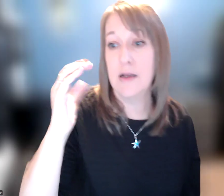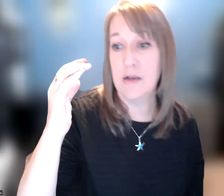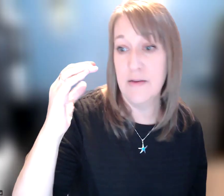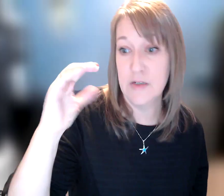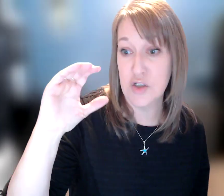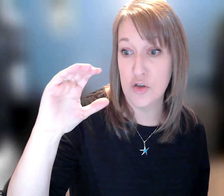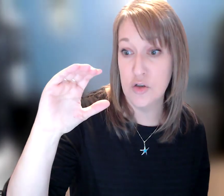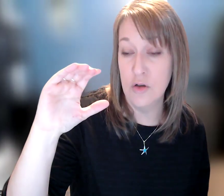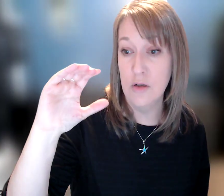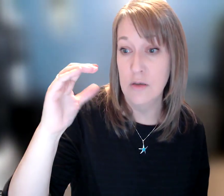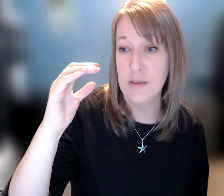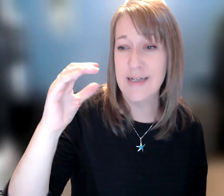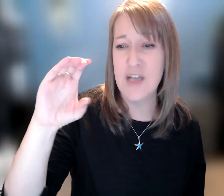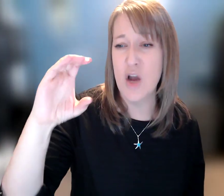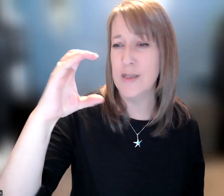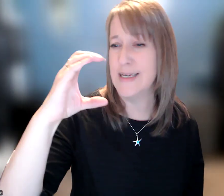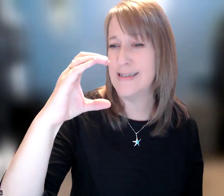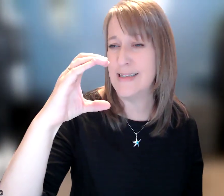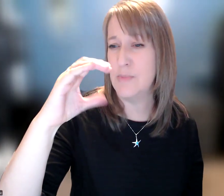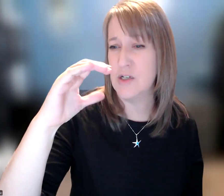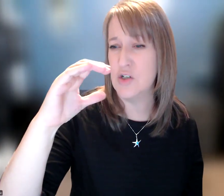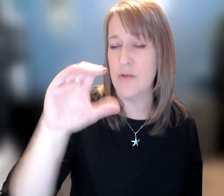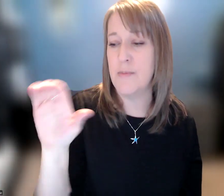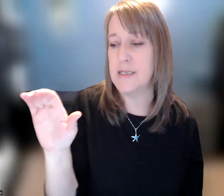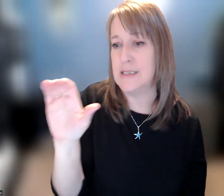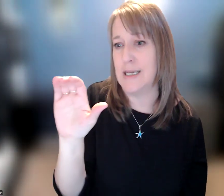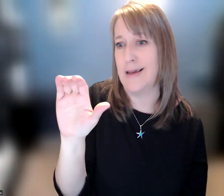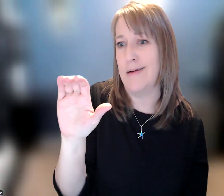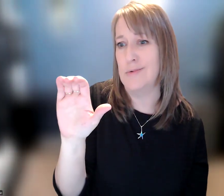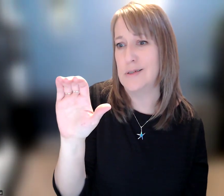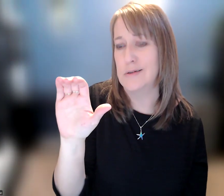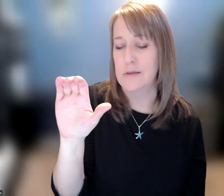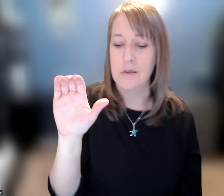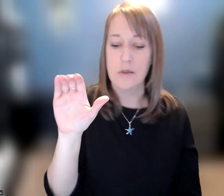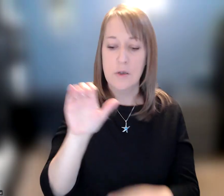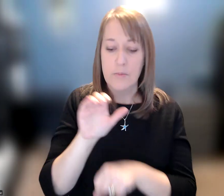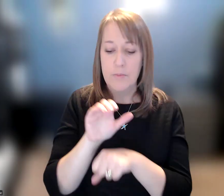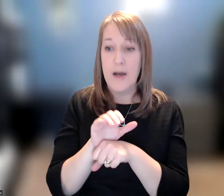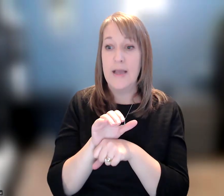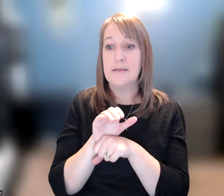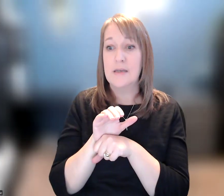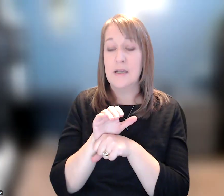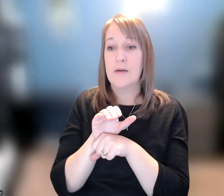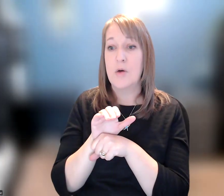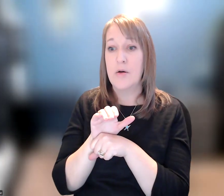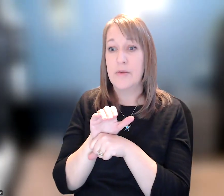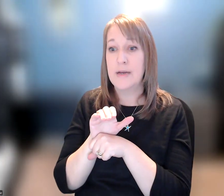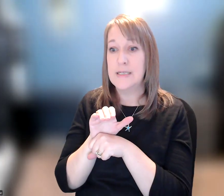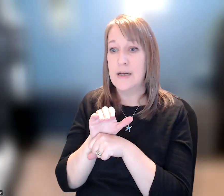kind of a circle. It's not really a C because your thumb is sticking out, but it's going to come all the way